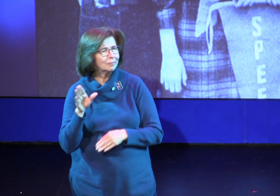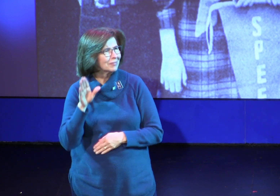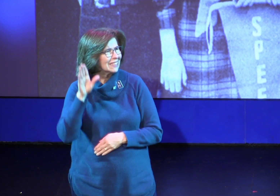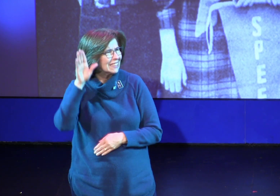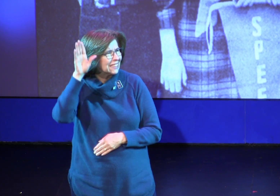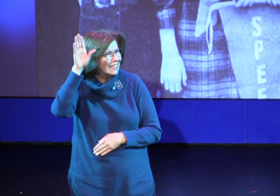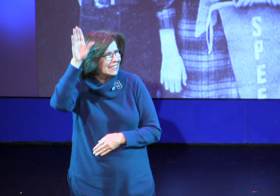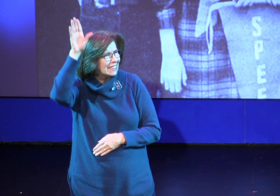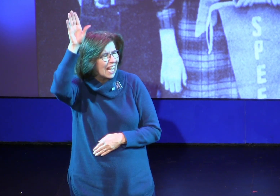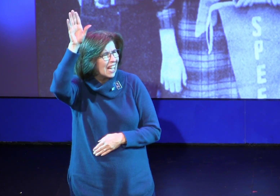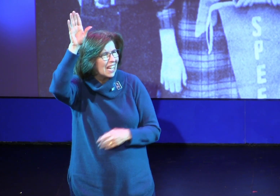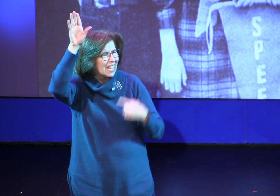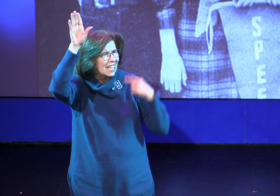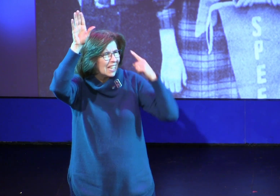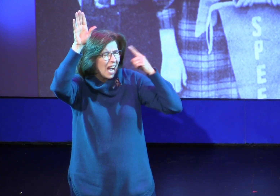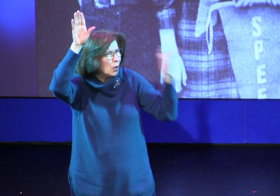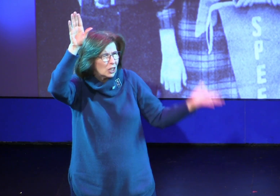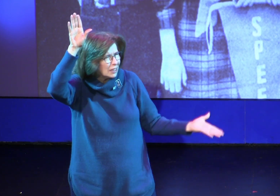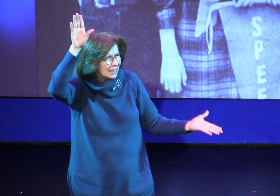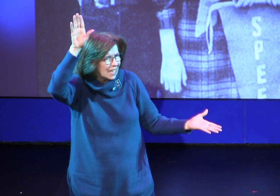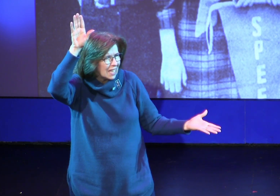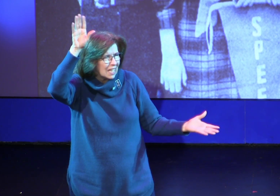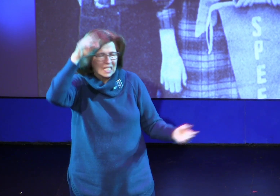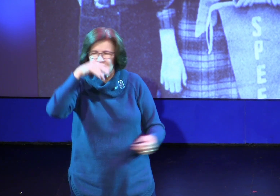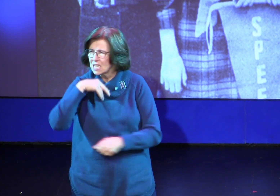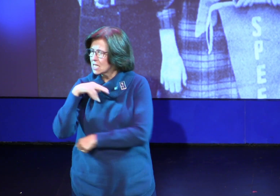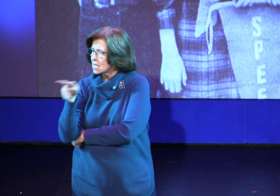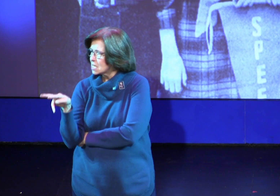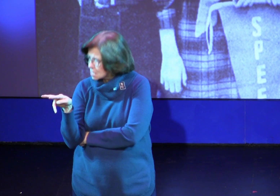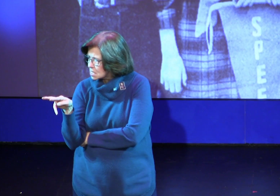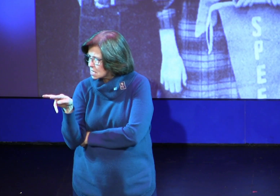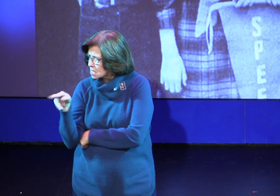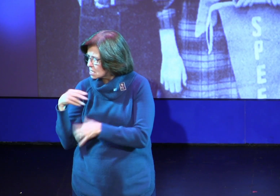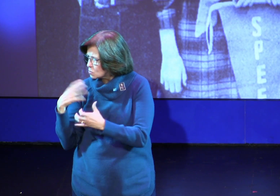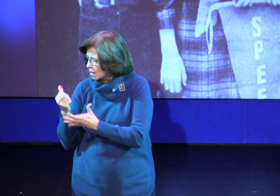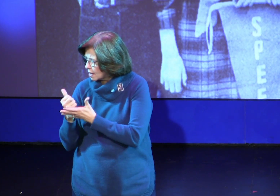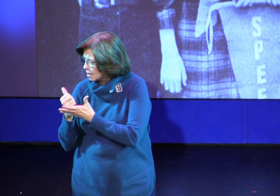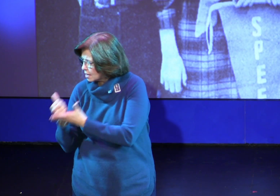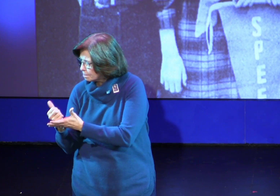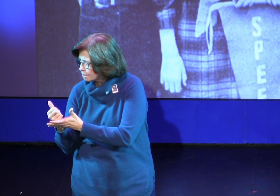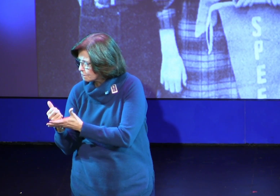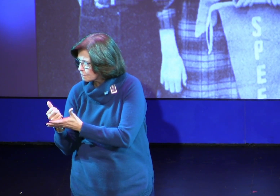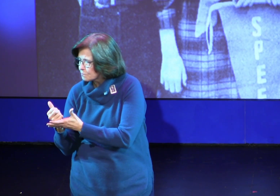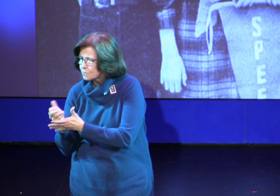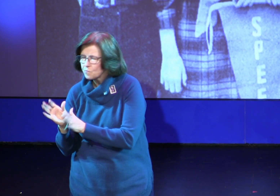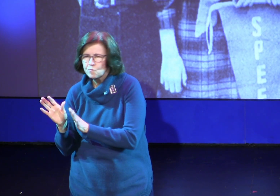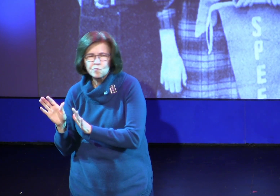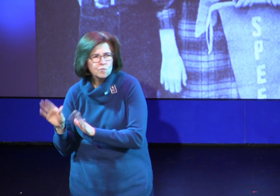As class went on, I noticed a classmate raise her hand. She didn't understand the teacher. I wished that I could help